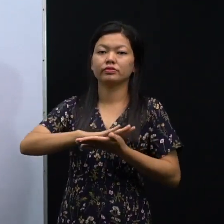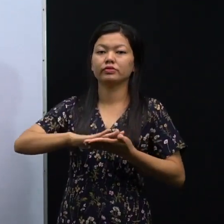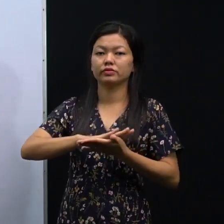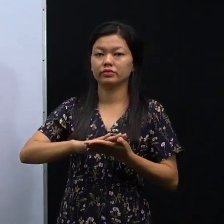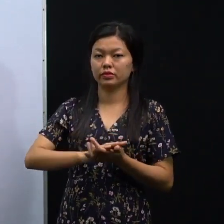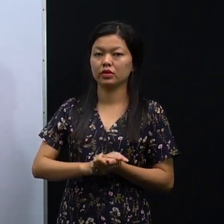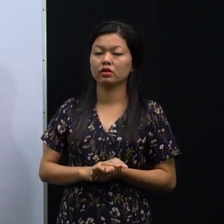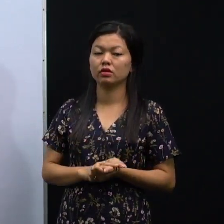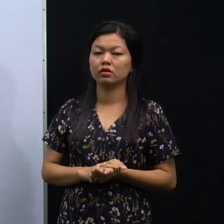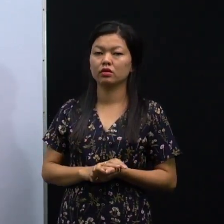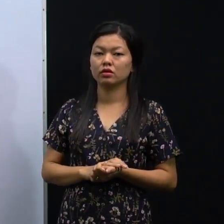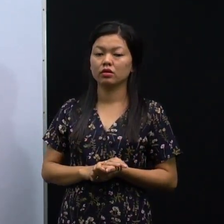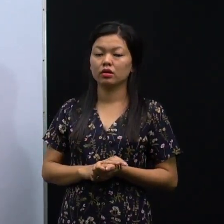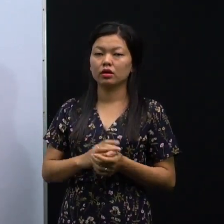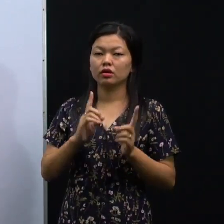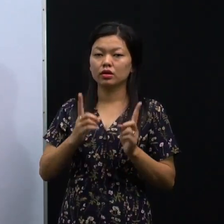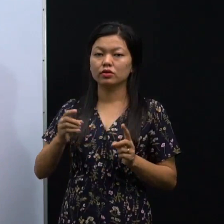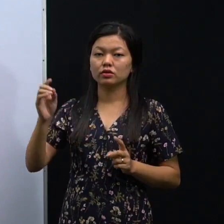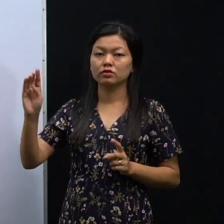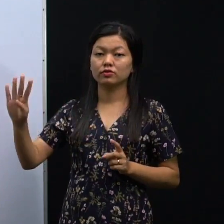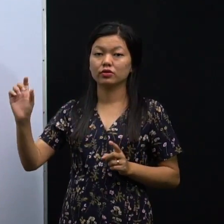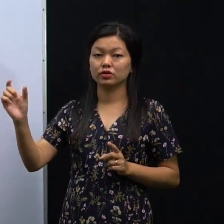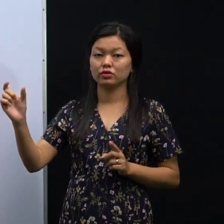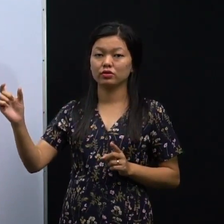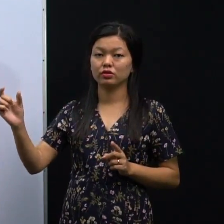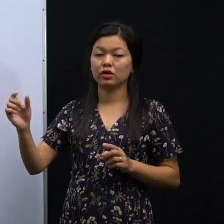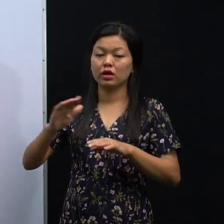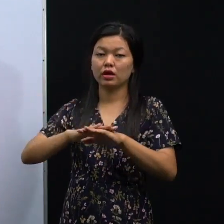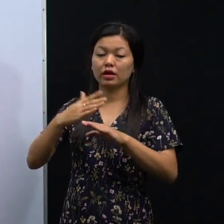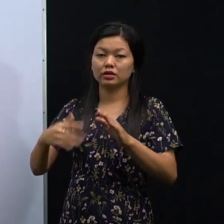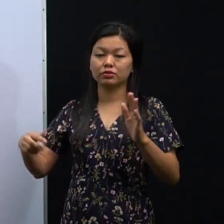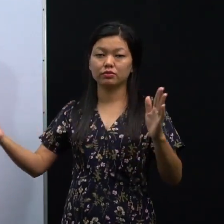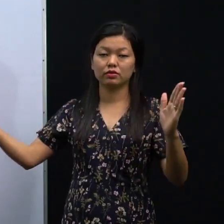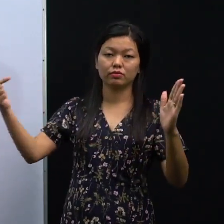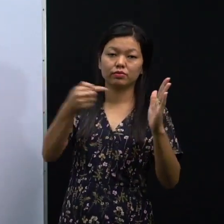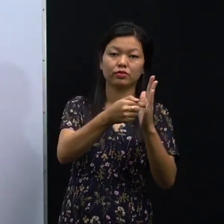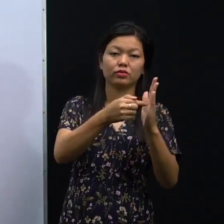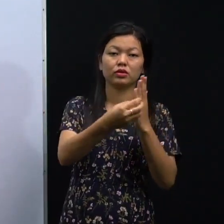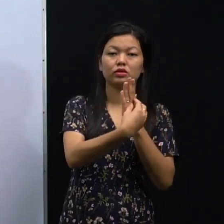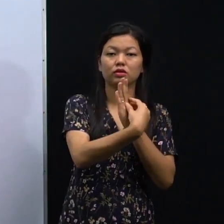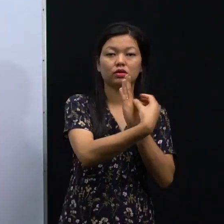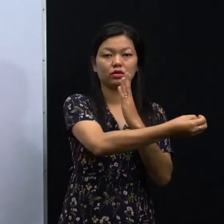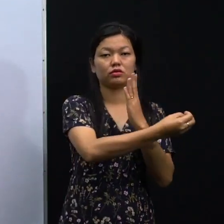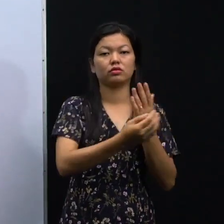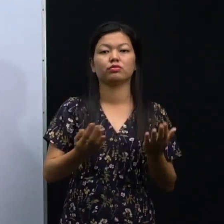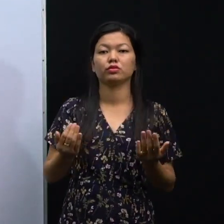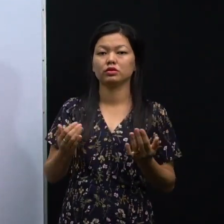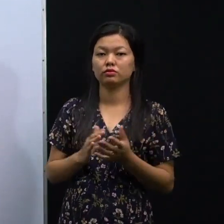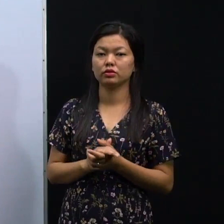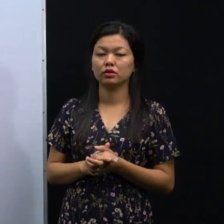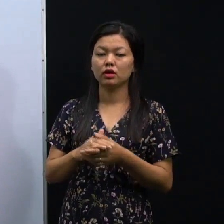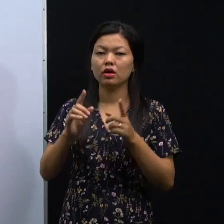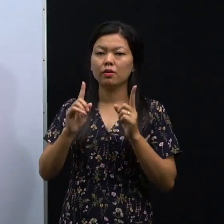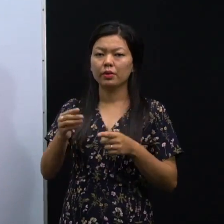is empty, that's why it can pass through, right? But some alpha particles